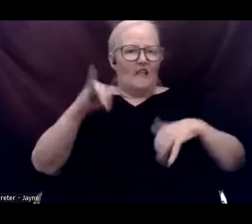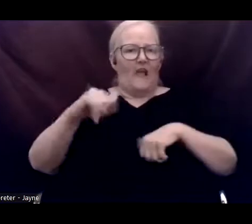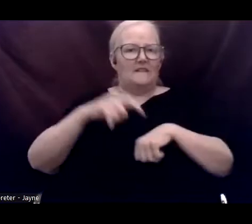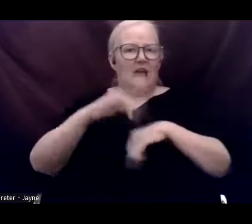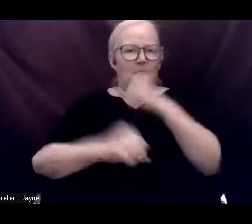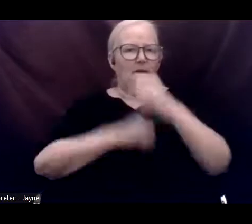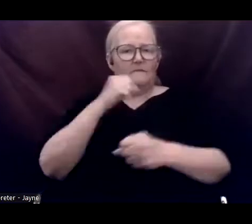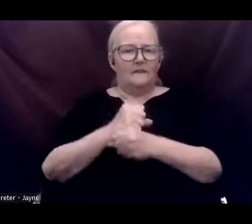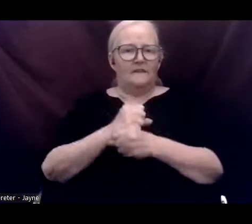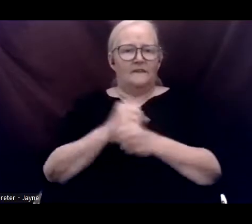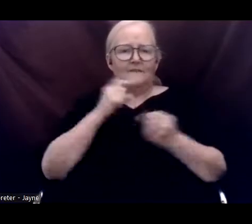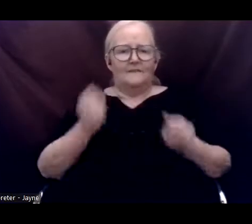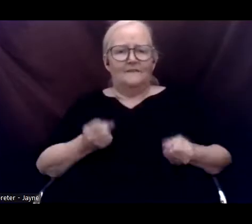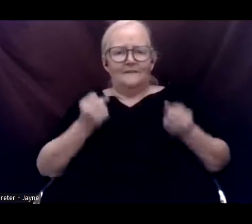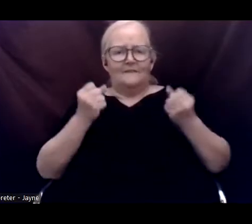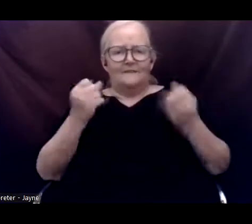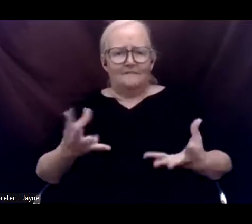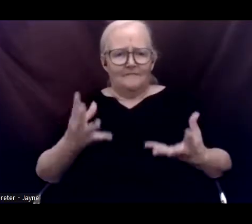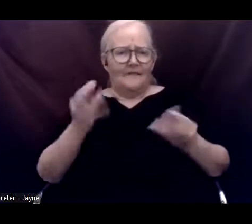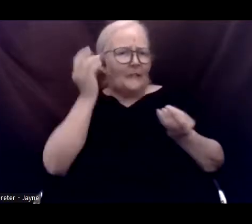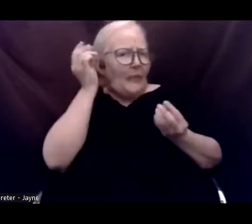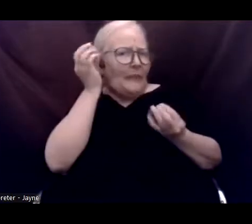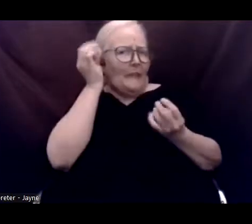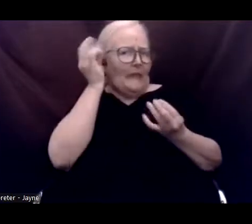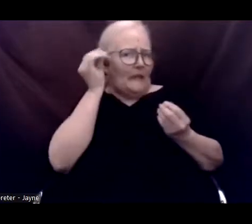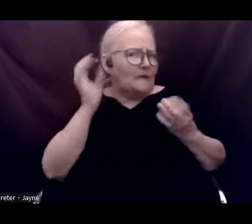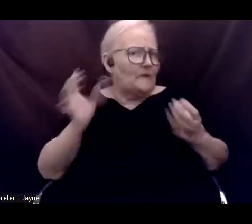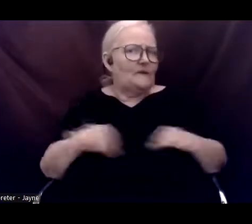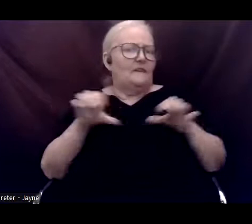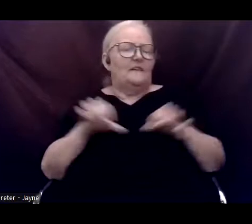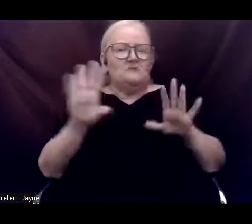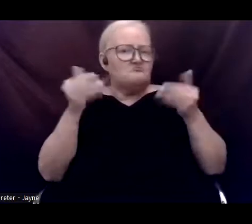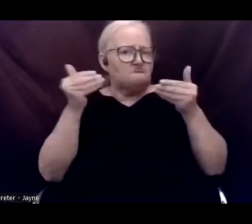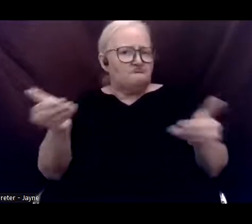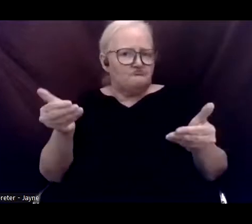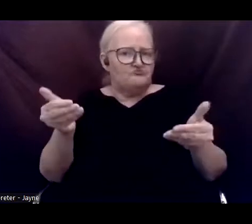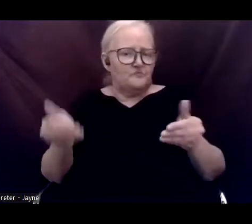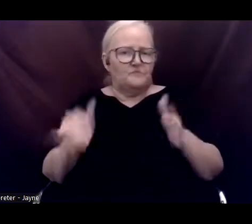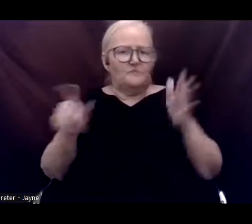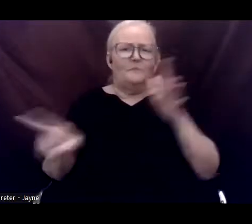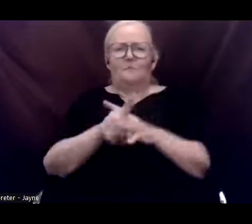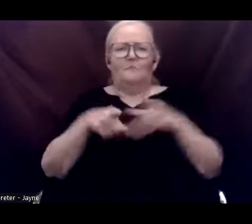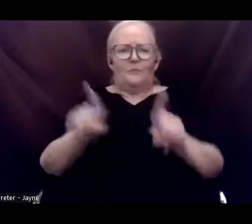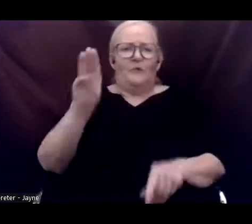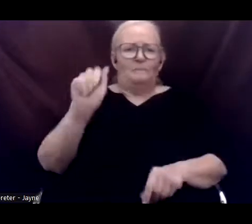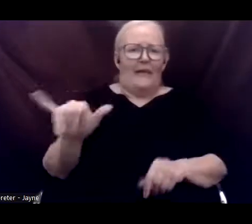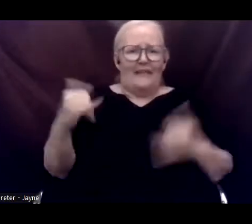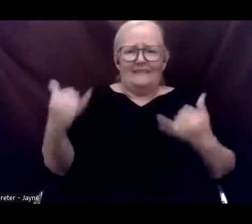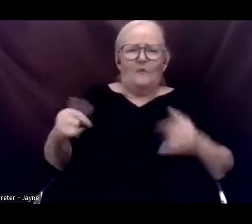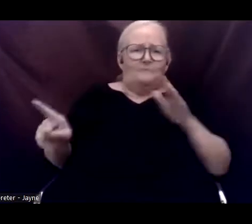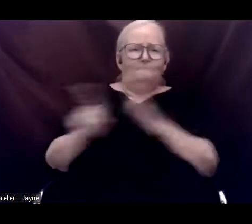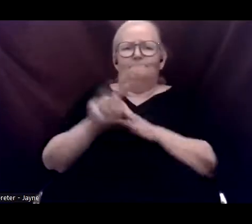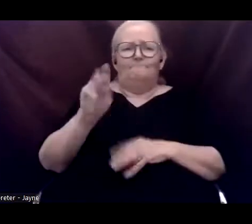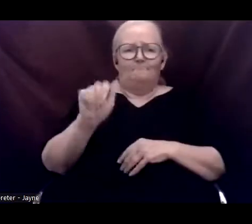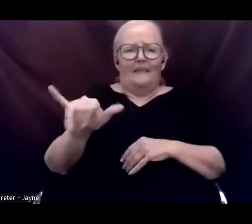when tons of wicked little thoughts verily appear. It's May, the